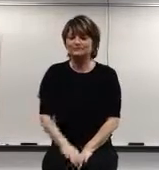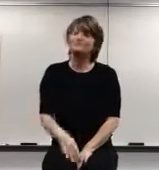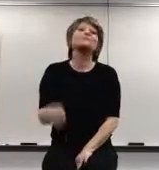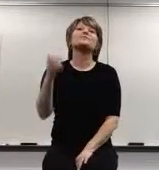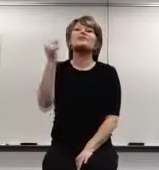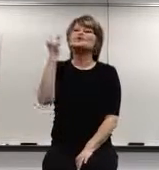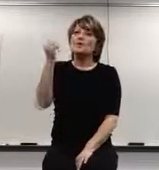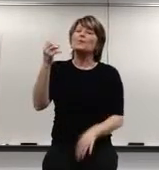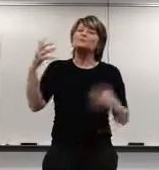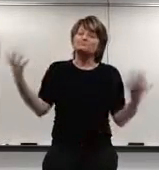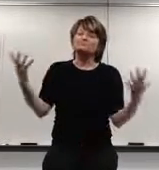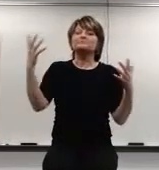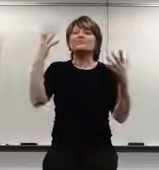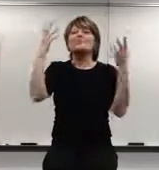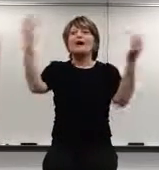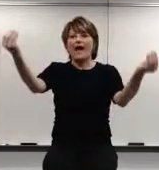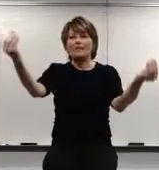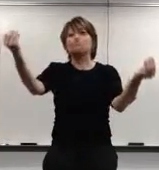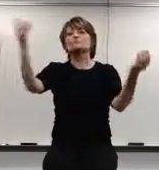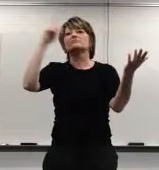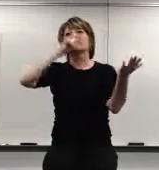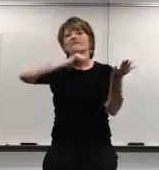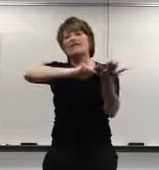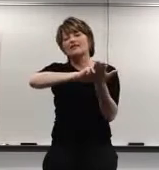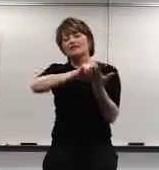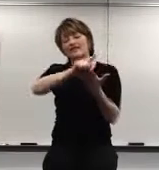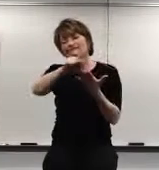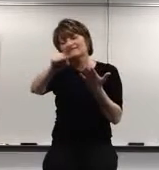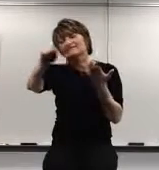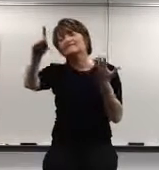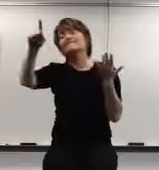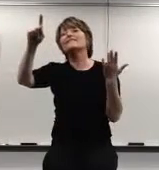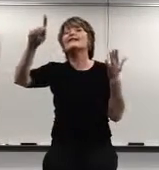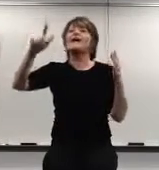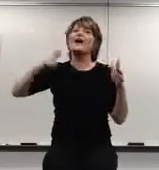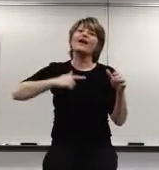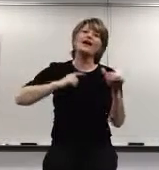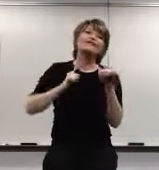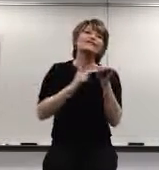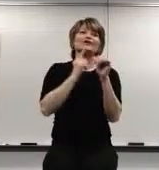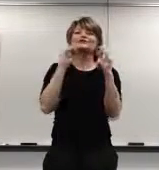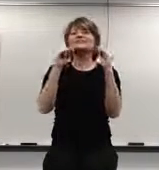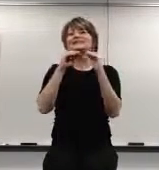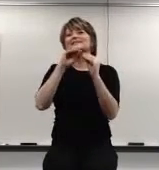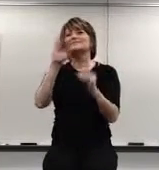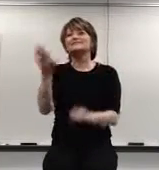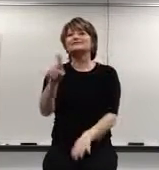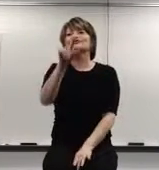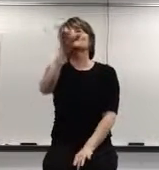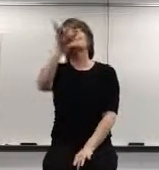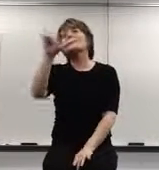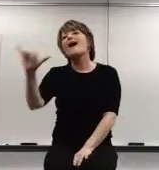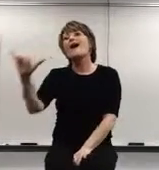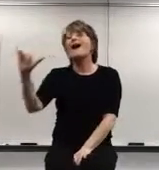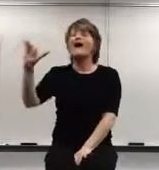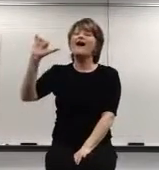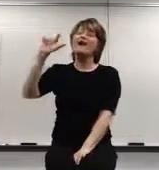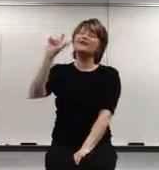started to like him too. So we went out, we fell in love, and our first kiss happened